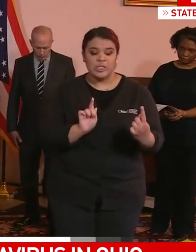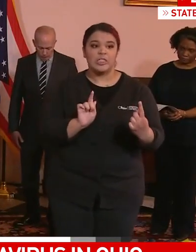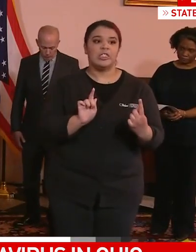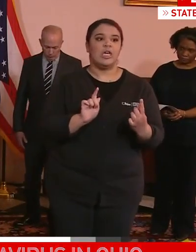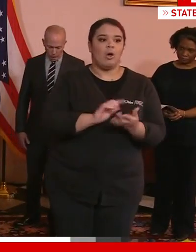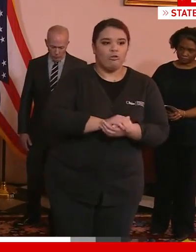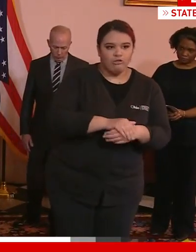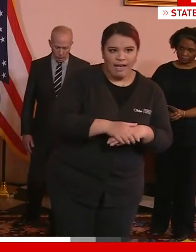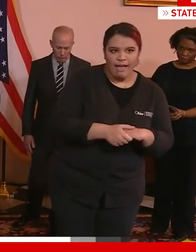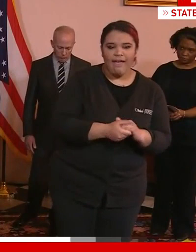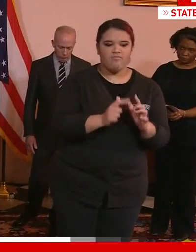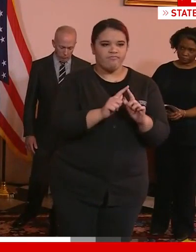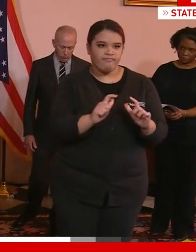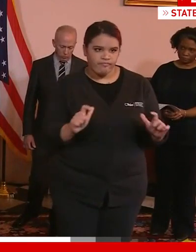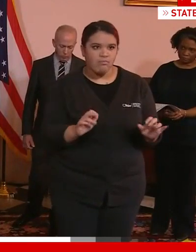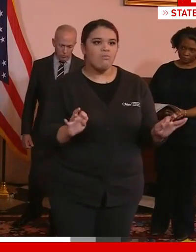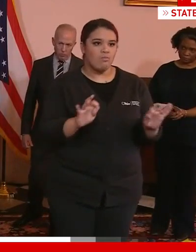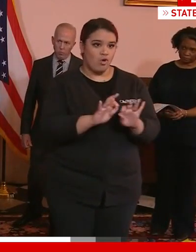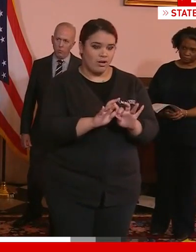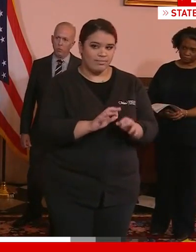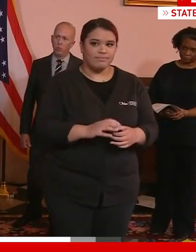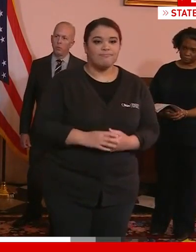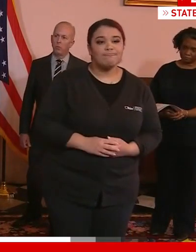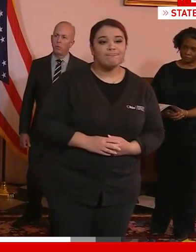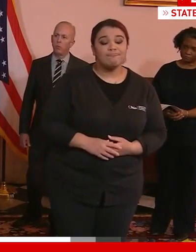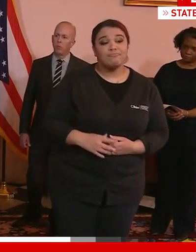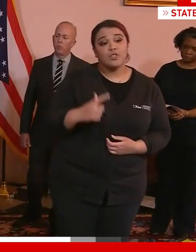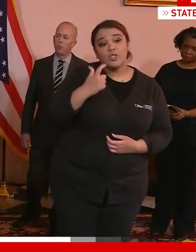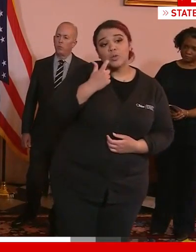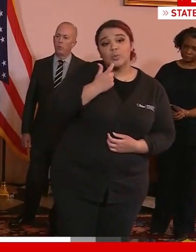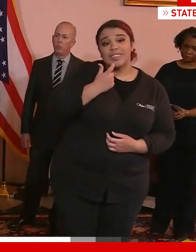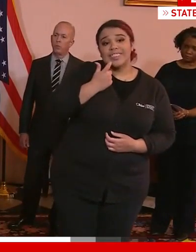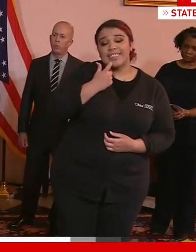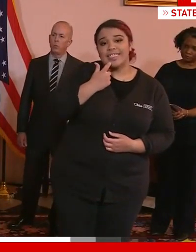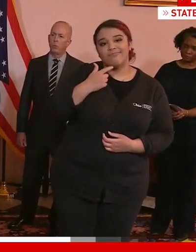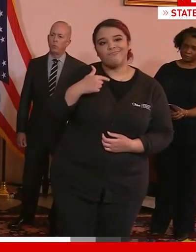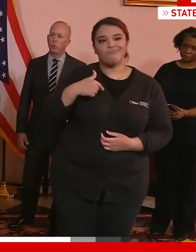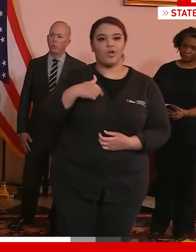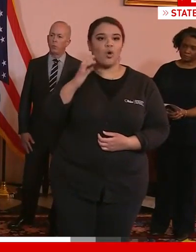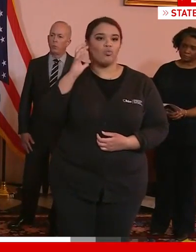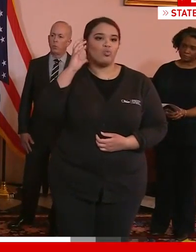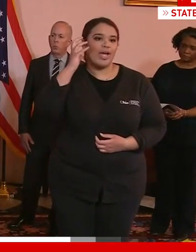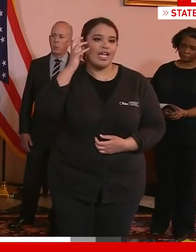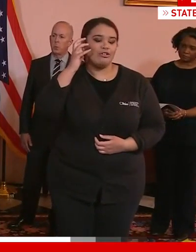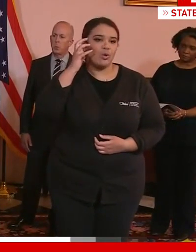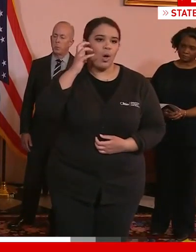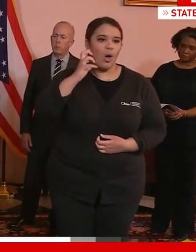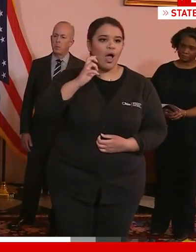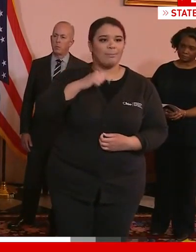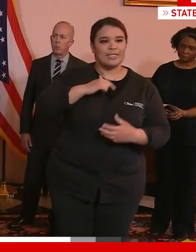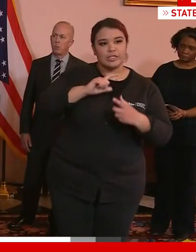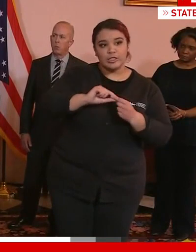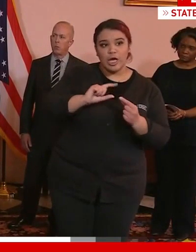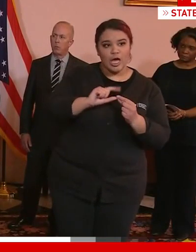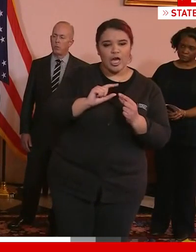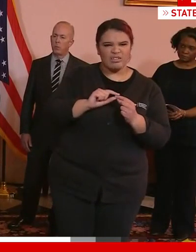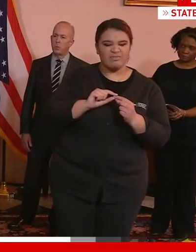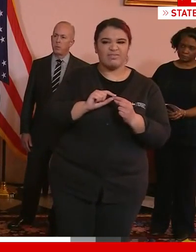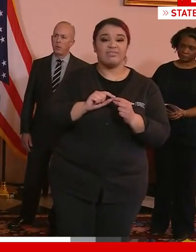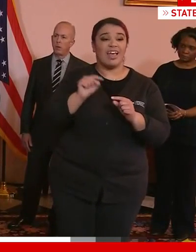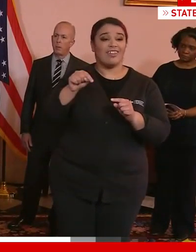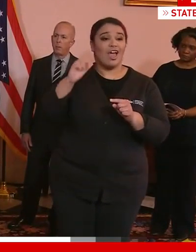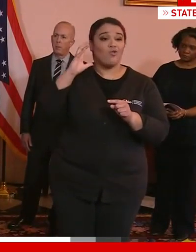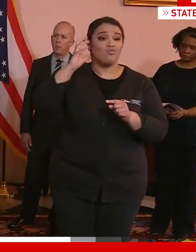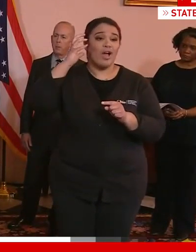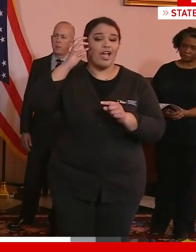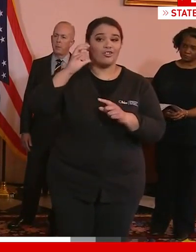a radio show with my hometown of Youngstown, Ohio, Dan Rivers there, and we talked about how